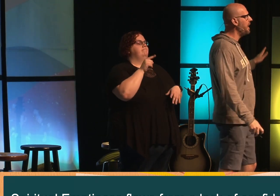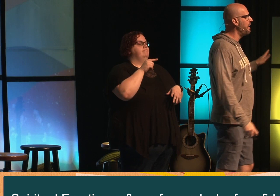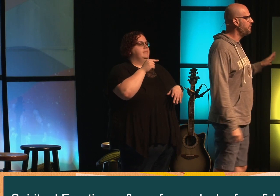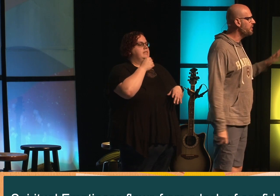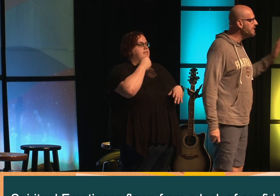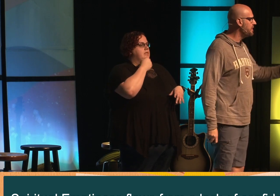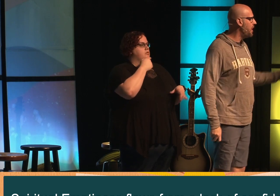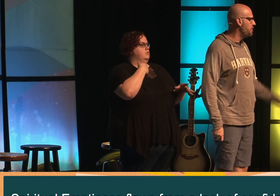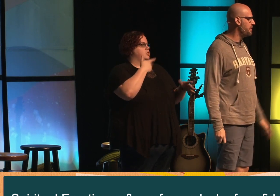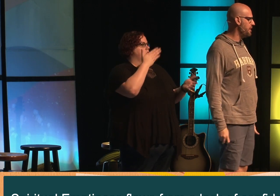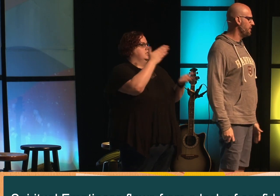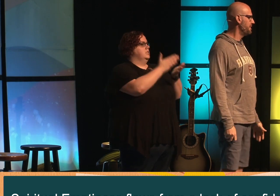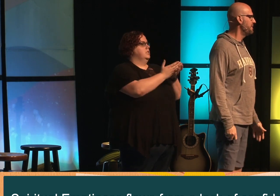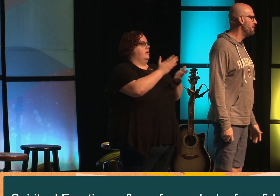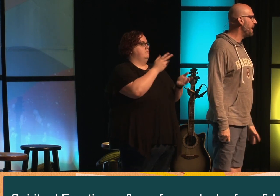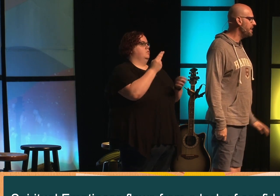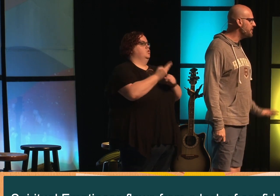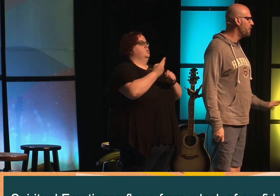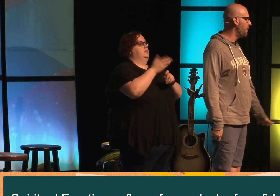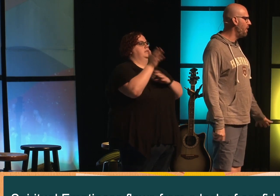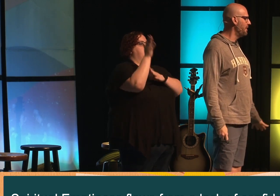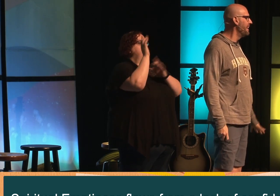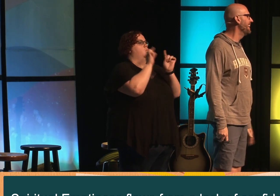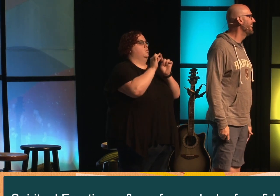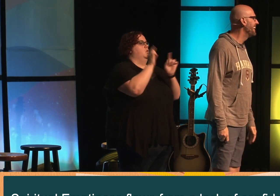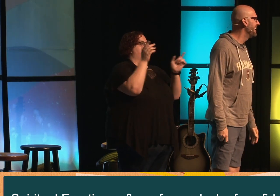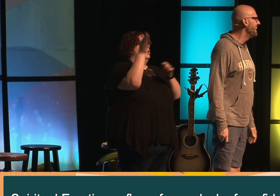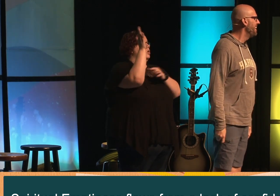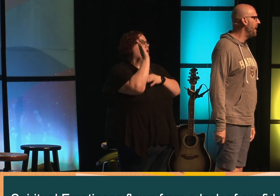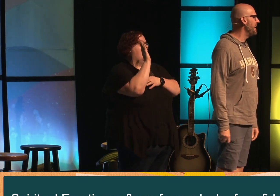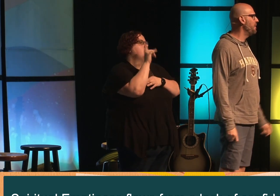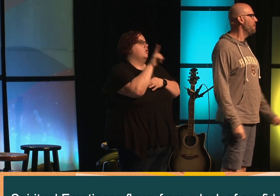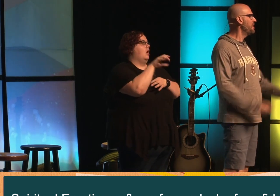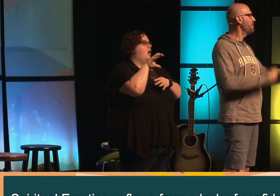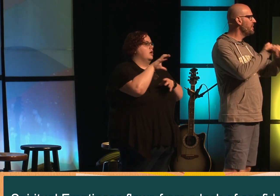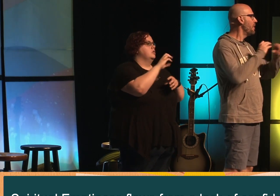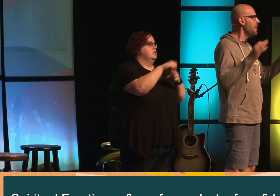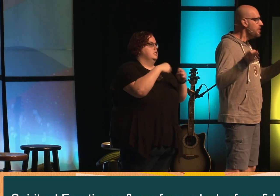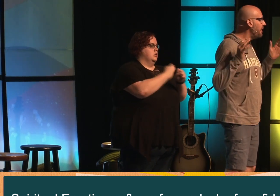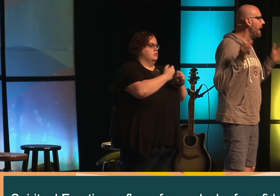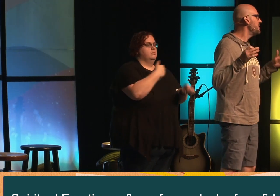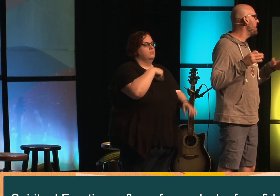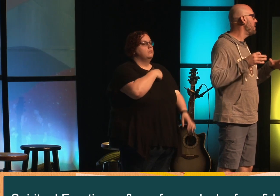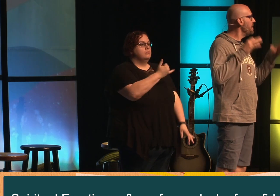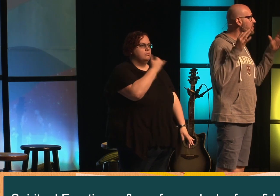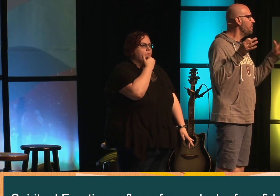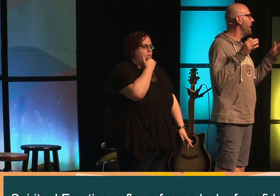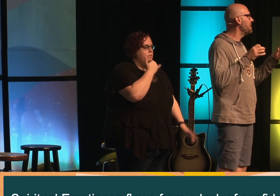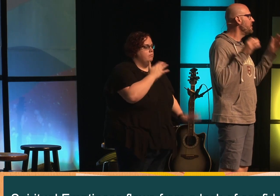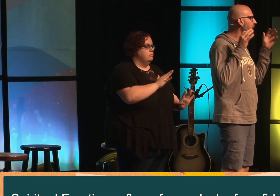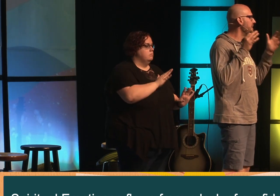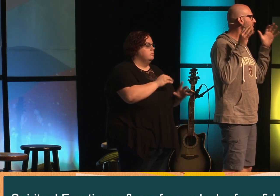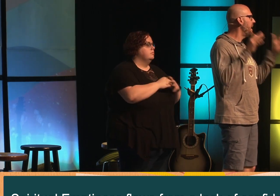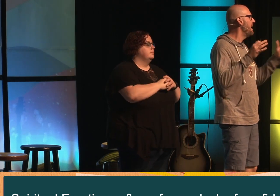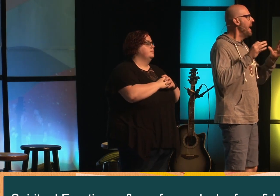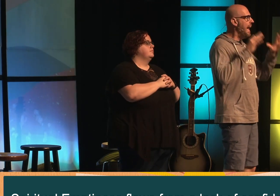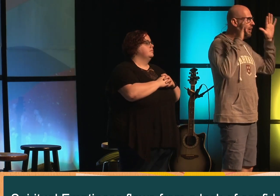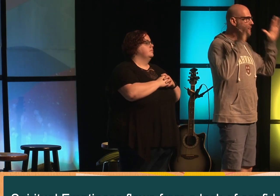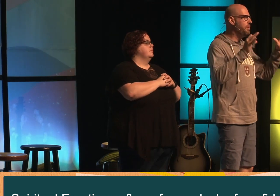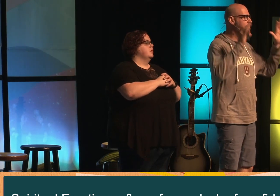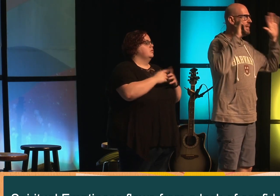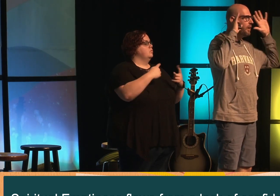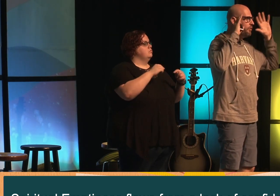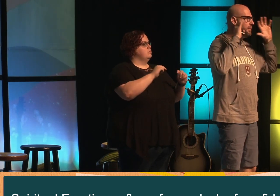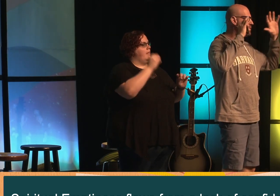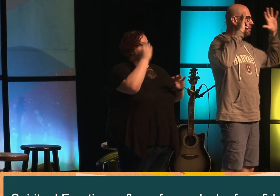using the word God for at least 100 years. We've gotten it so wrong, right? That we should really, so you'll actually, we actually try to say, okay,